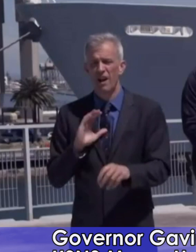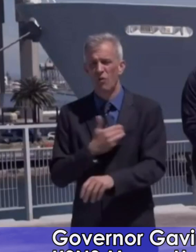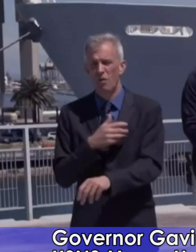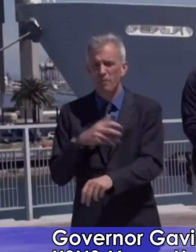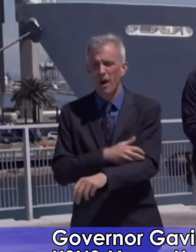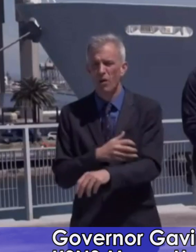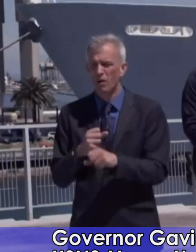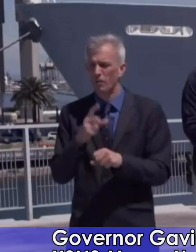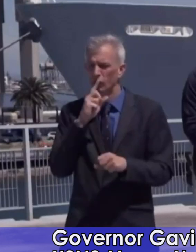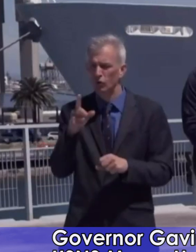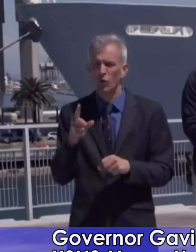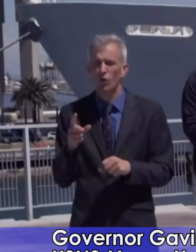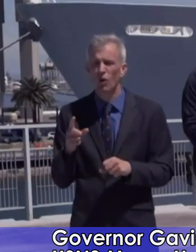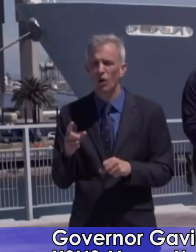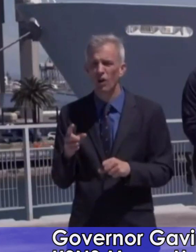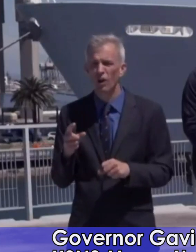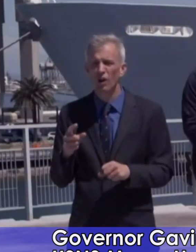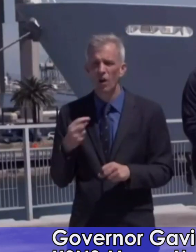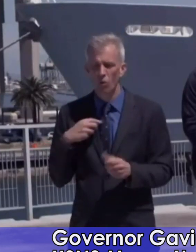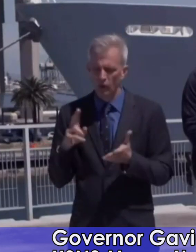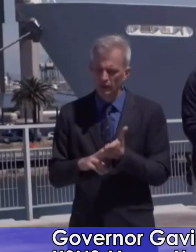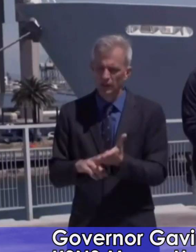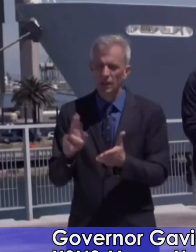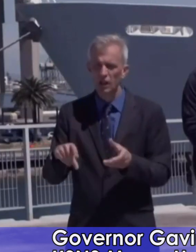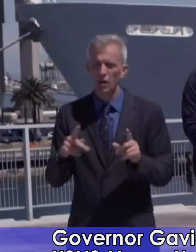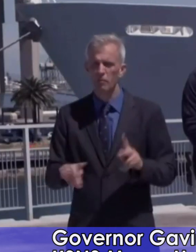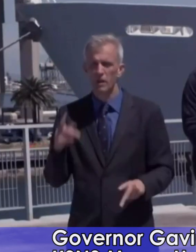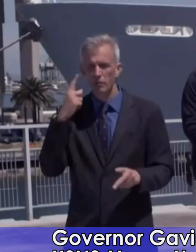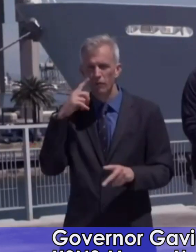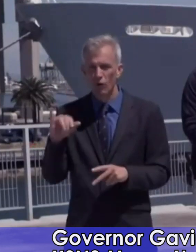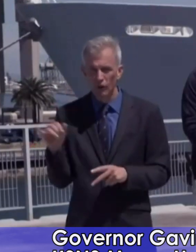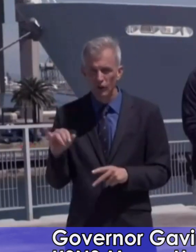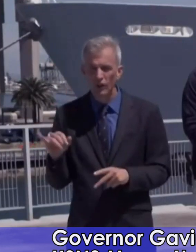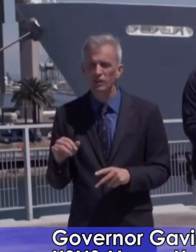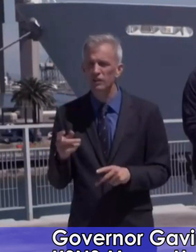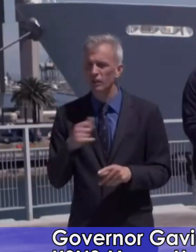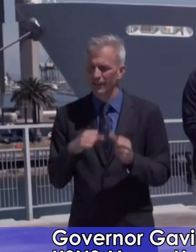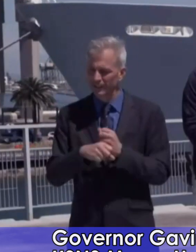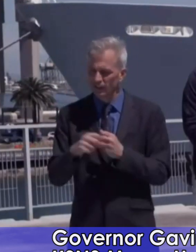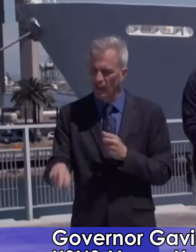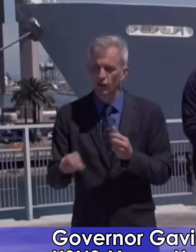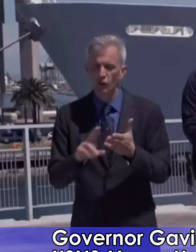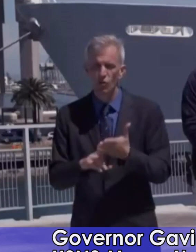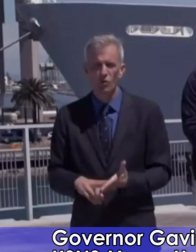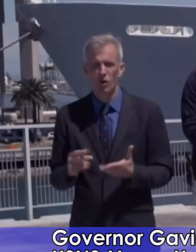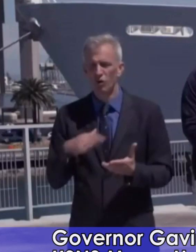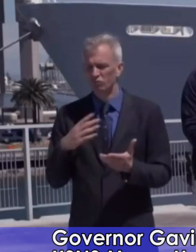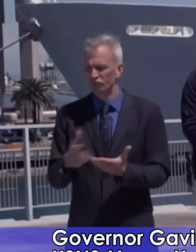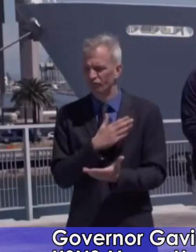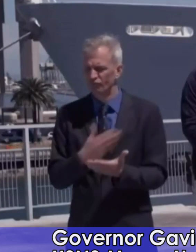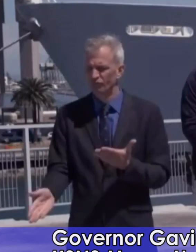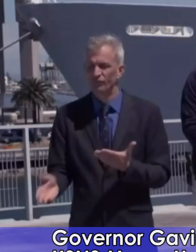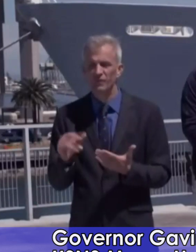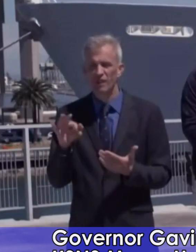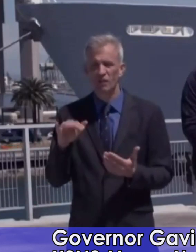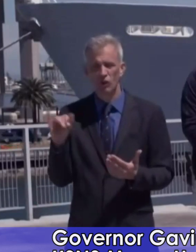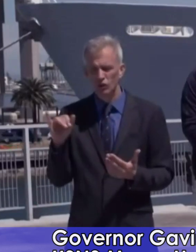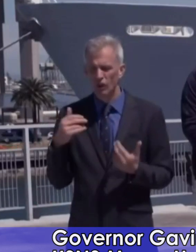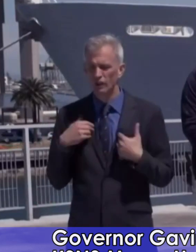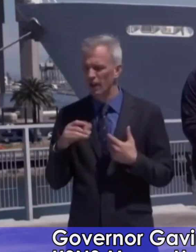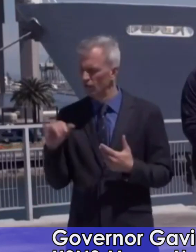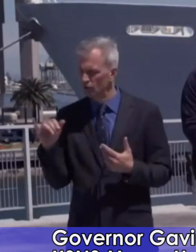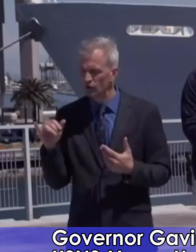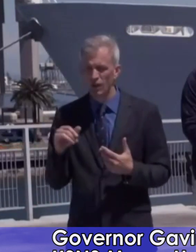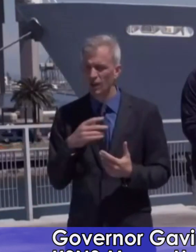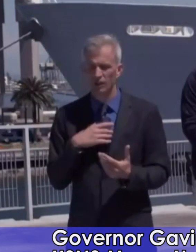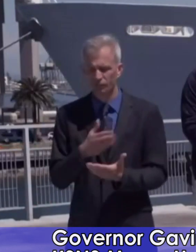up people. We've extended our open enrollment. We believe, regardless of your status, that you have the right and we have an obligation to treat